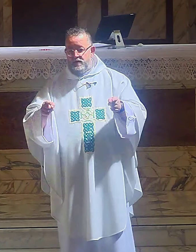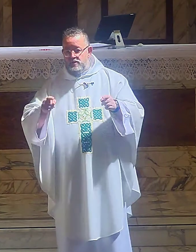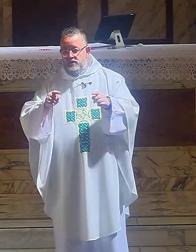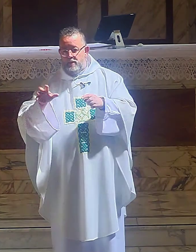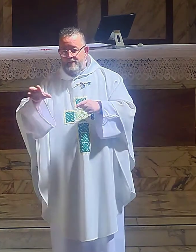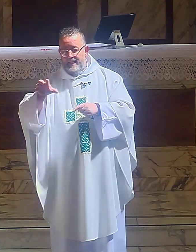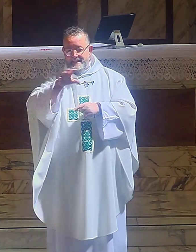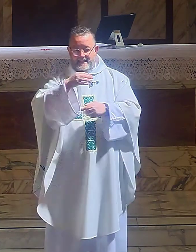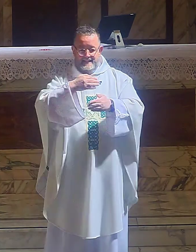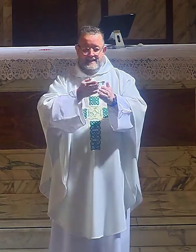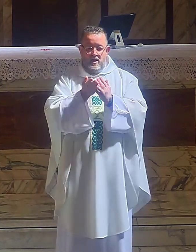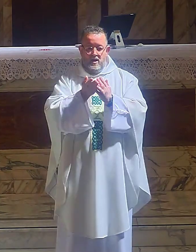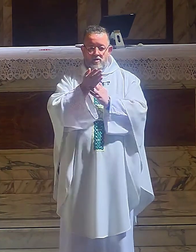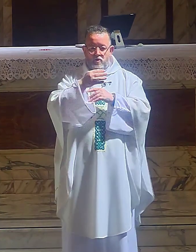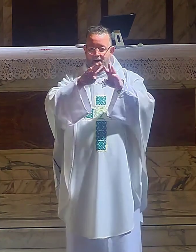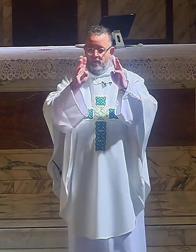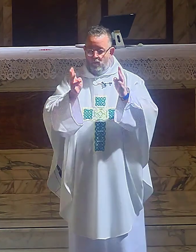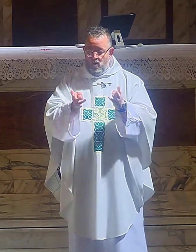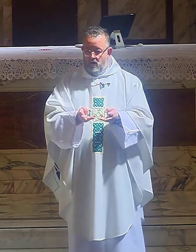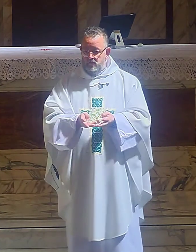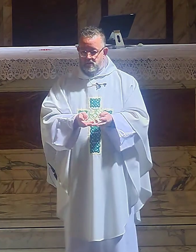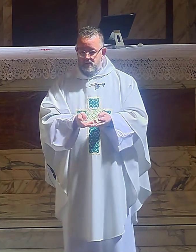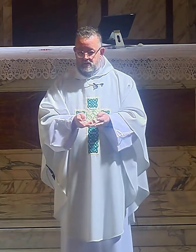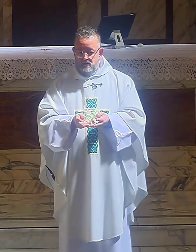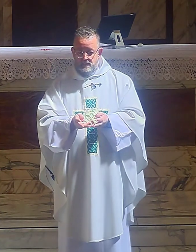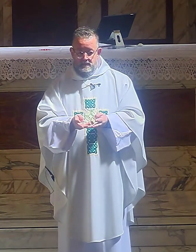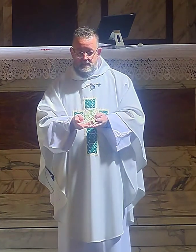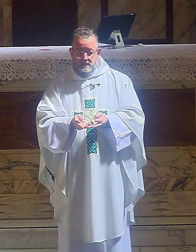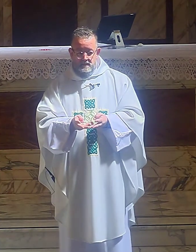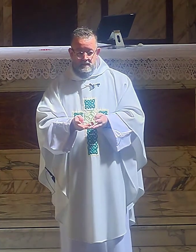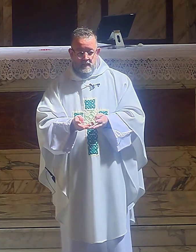different places throughout the world.